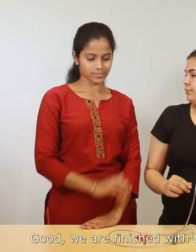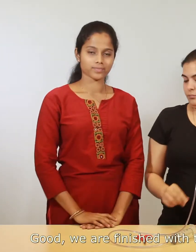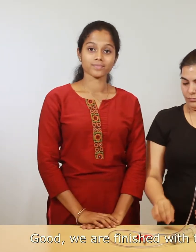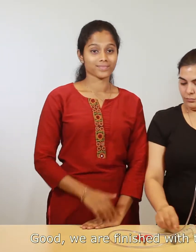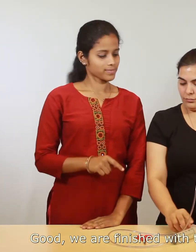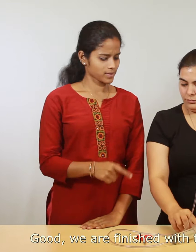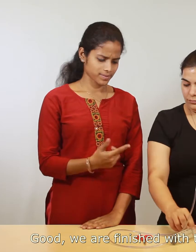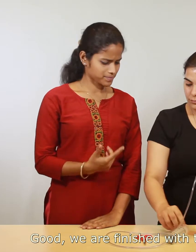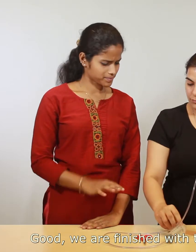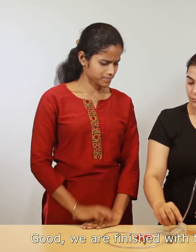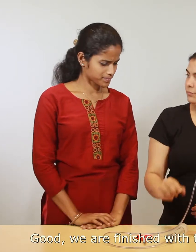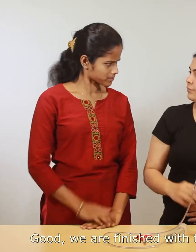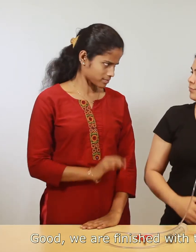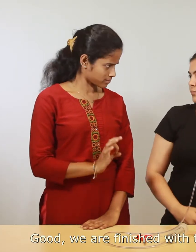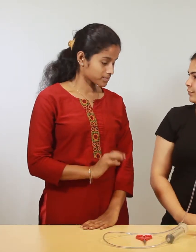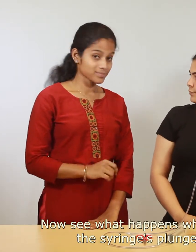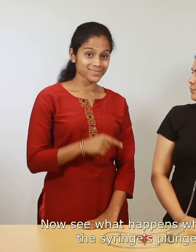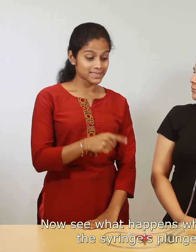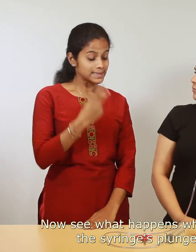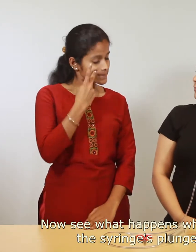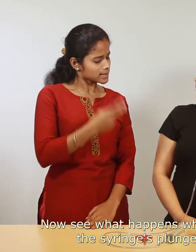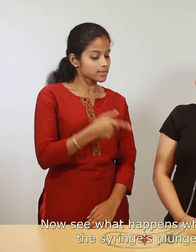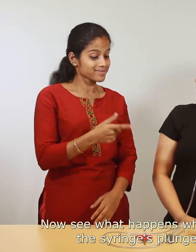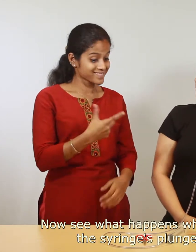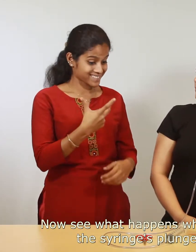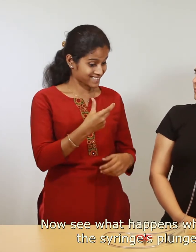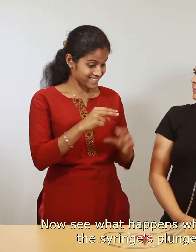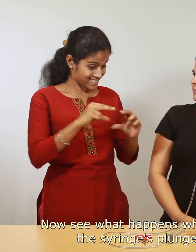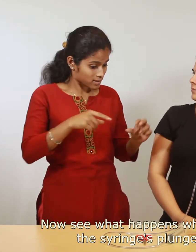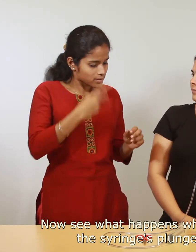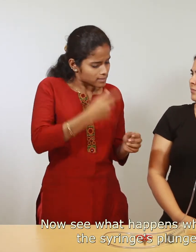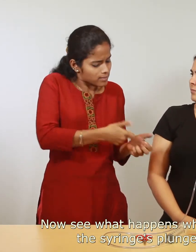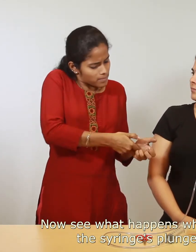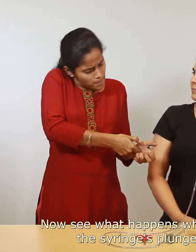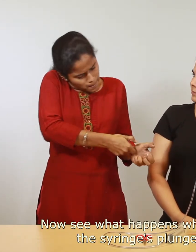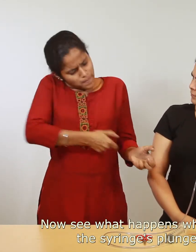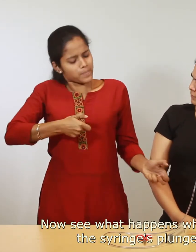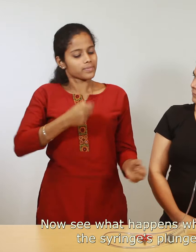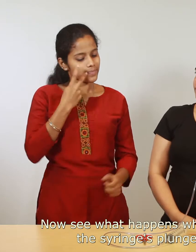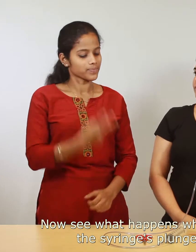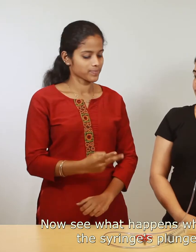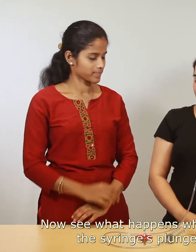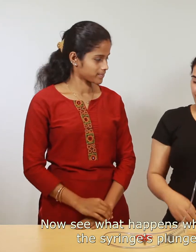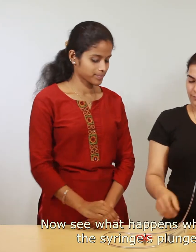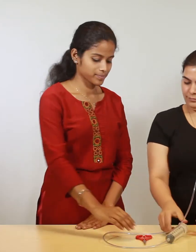Good. We are finished with the assembly. Now, see what happens when you pull the syringe's plunger out.